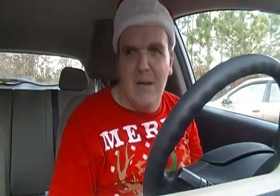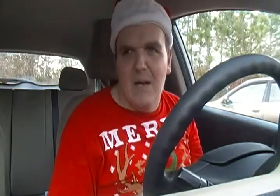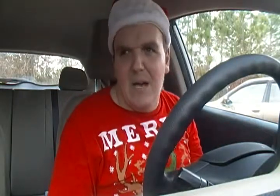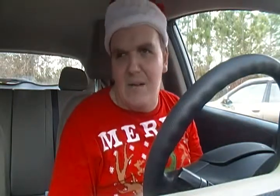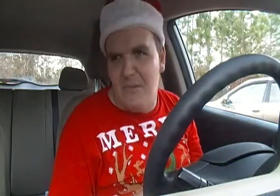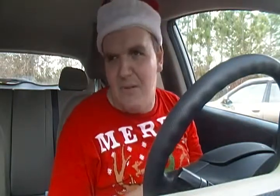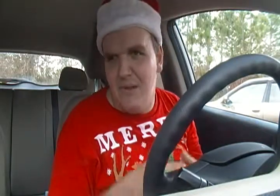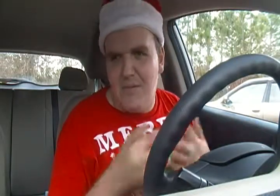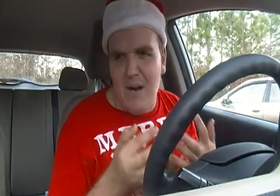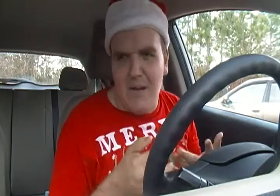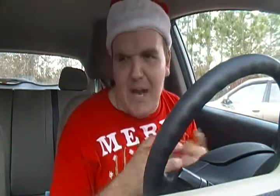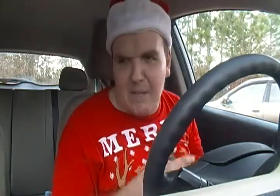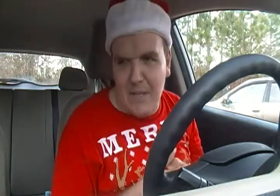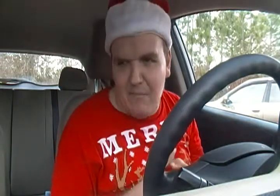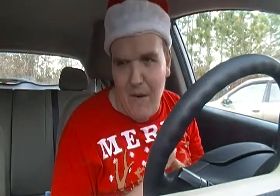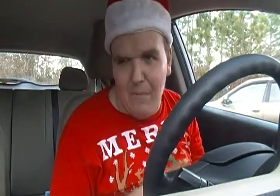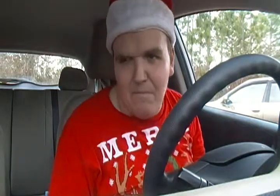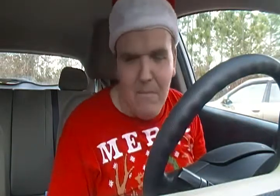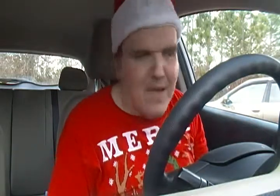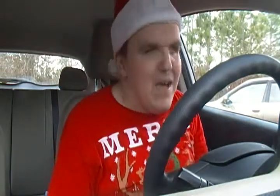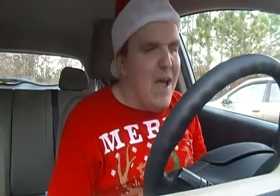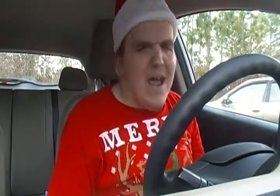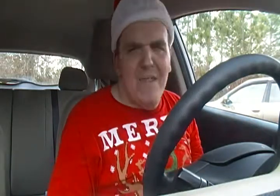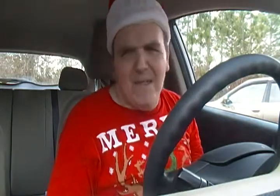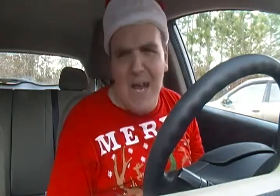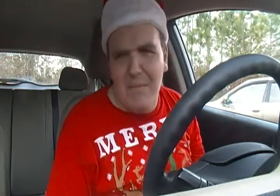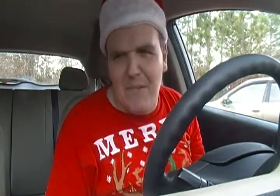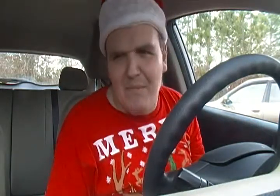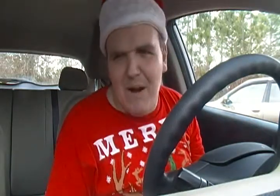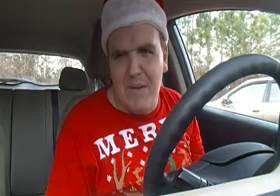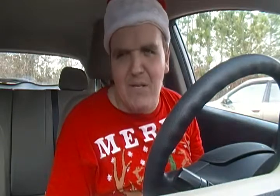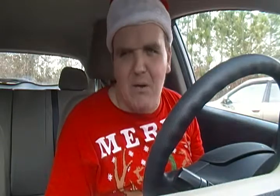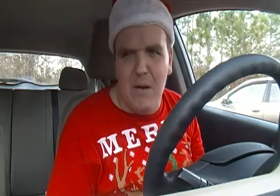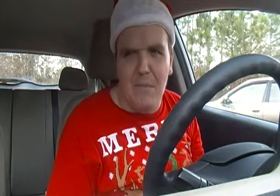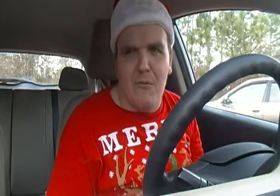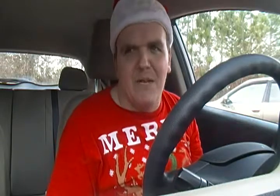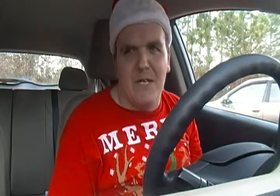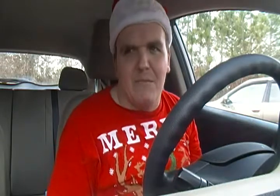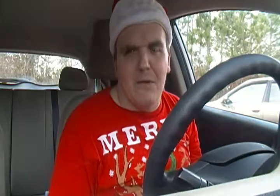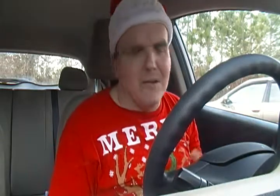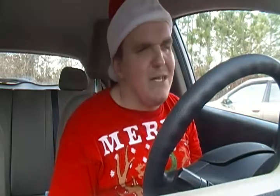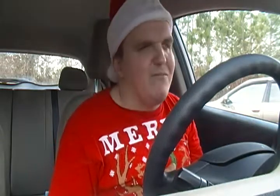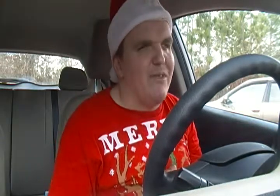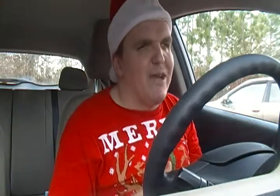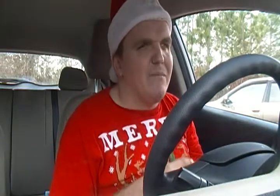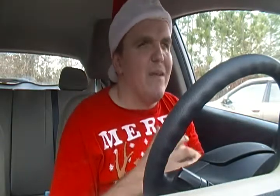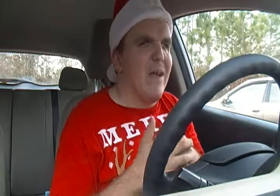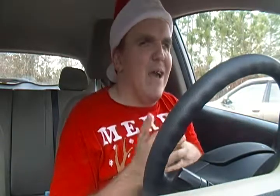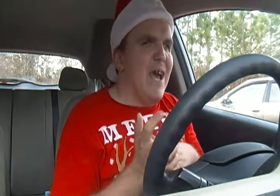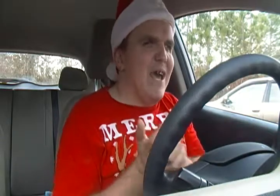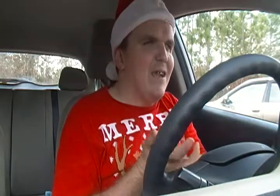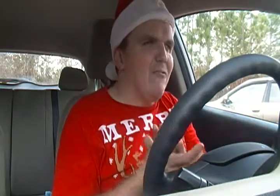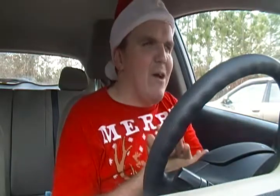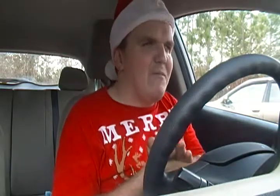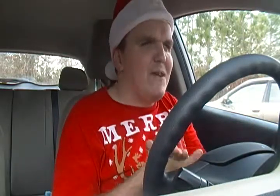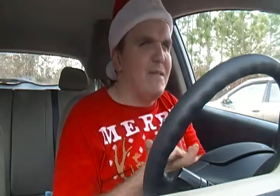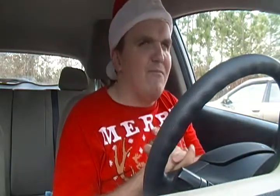she runs to call the cops and the firemen and then the cops and the firemen show up to rescue the risky flick and ralphie's